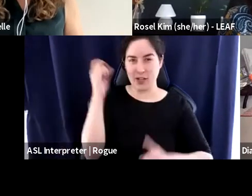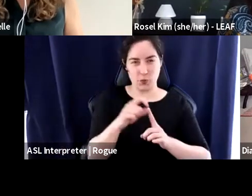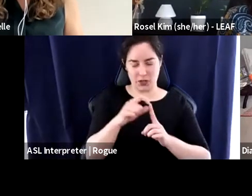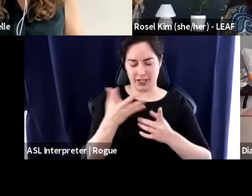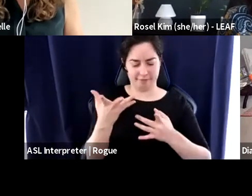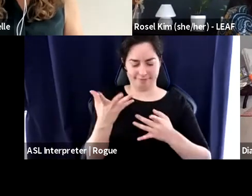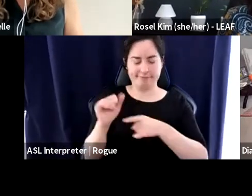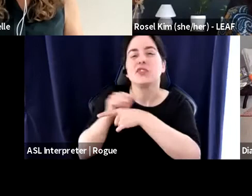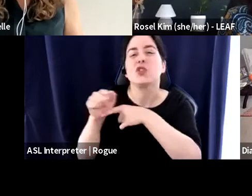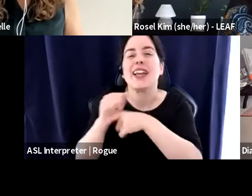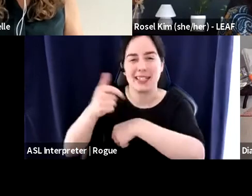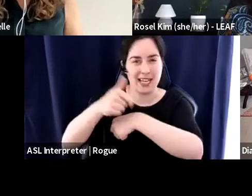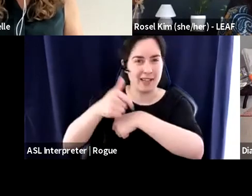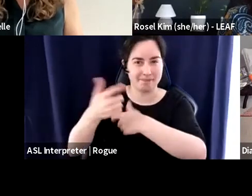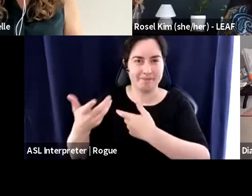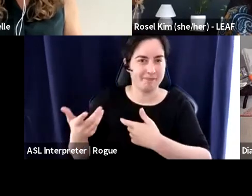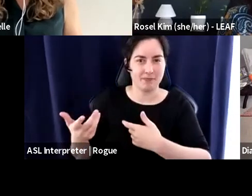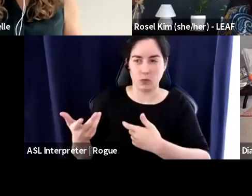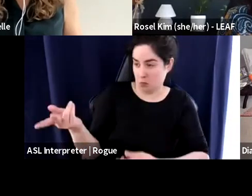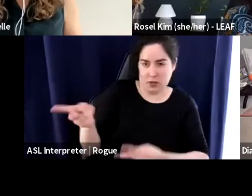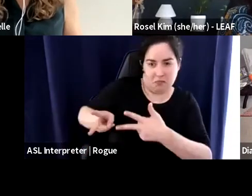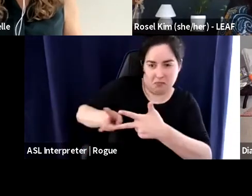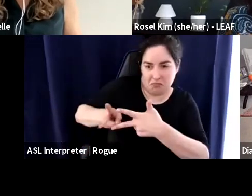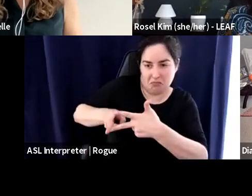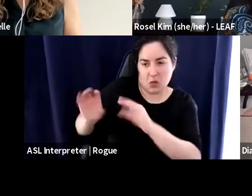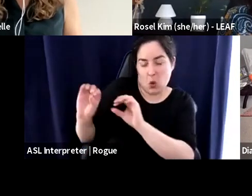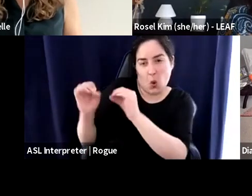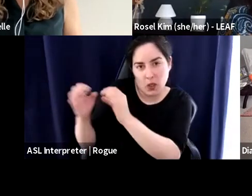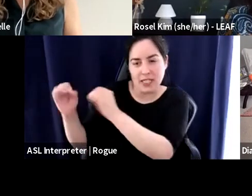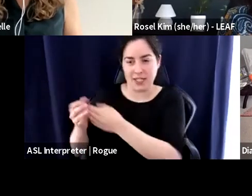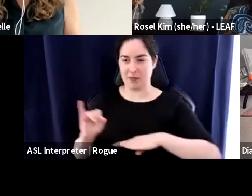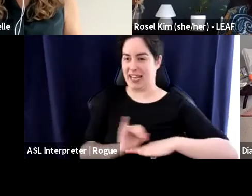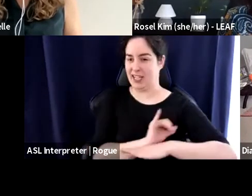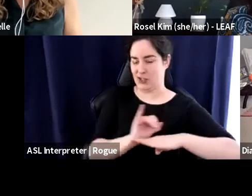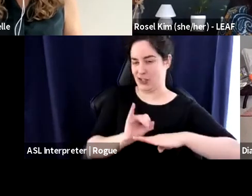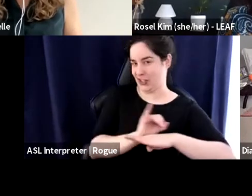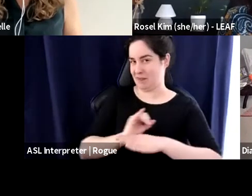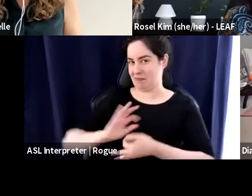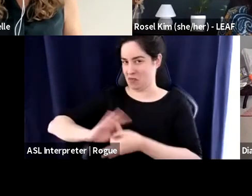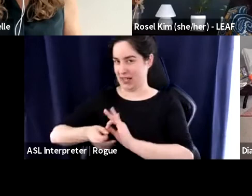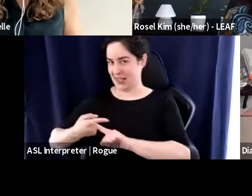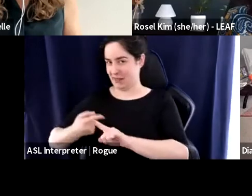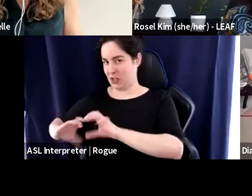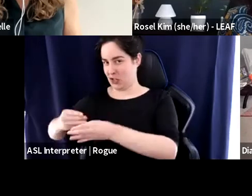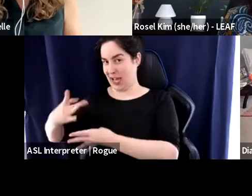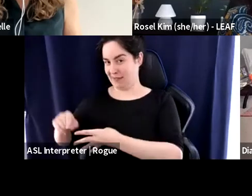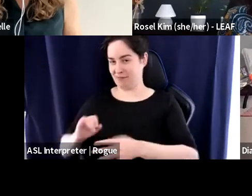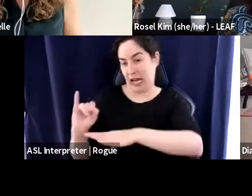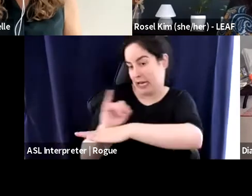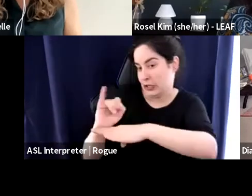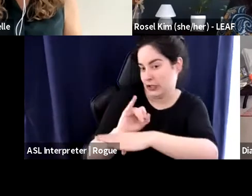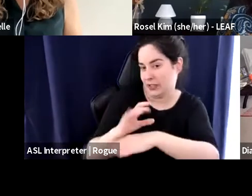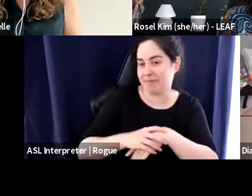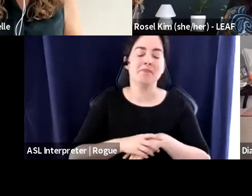opportunity, with one of their organizations. I think that's a better opportunity for a paralegal. Thank you, Valerie.